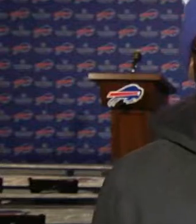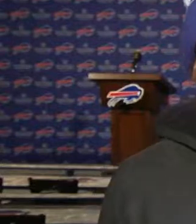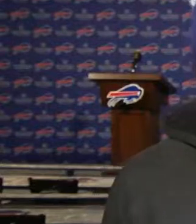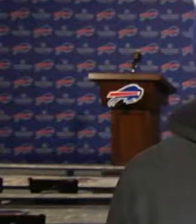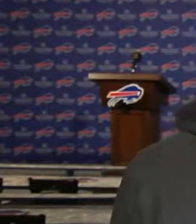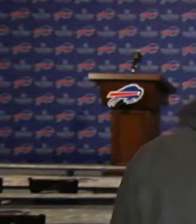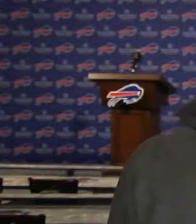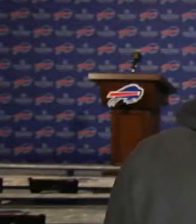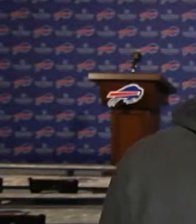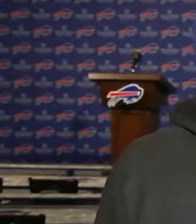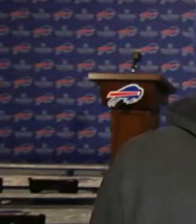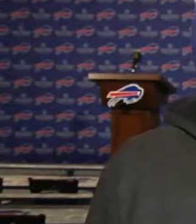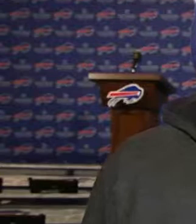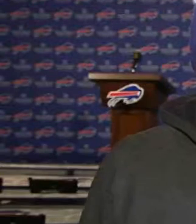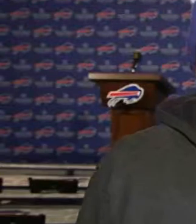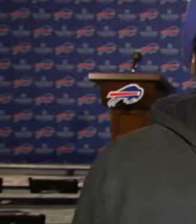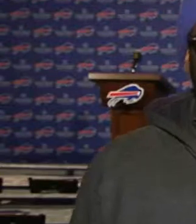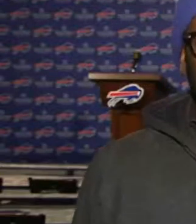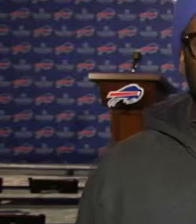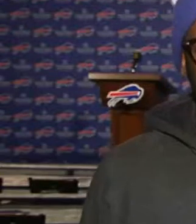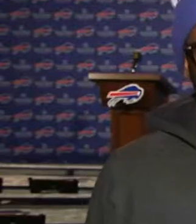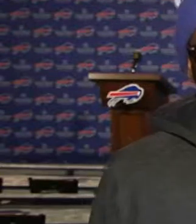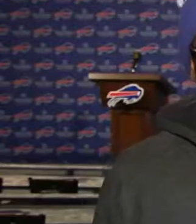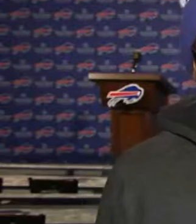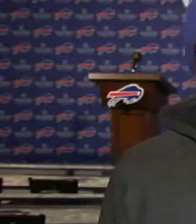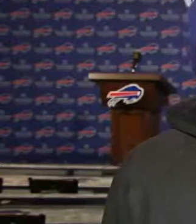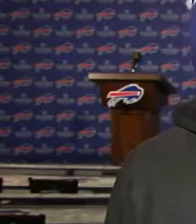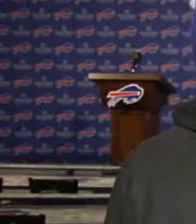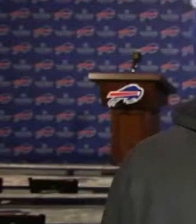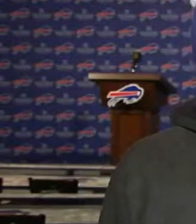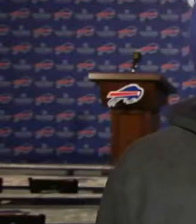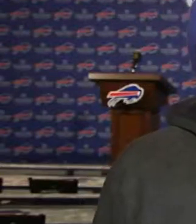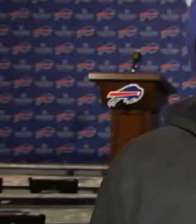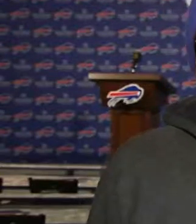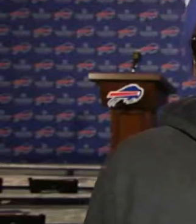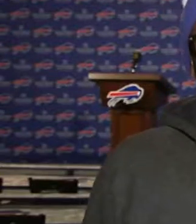many other great individuals at this assembly.